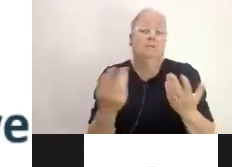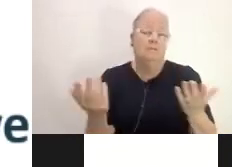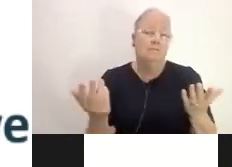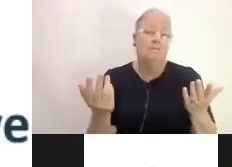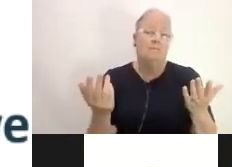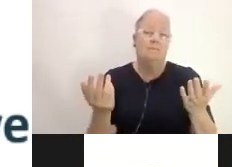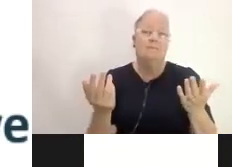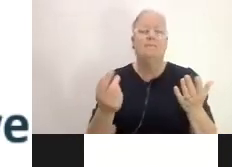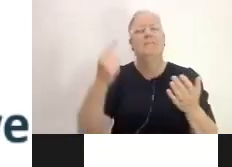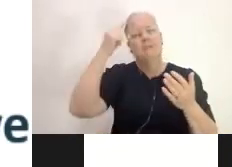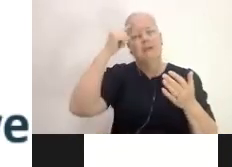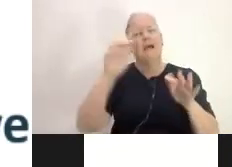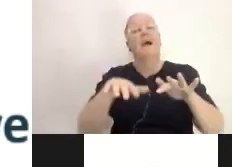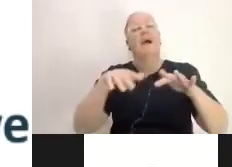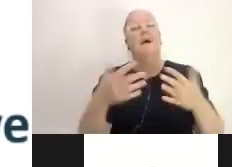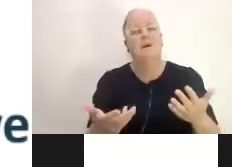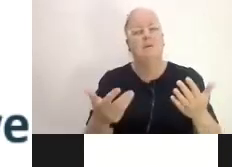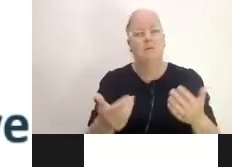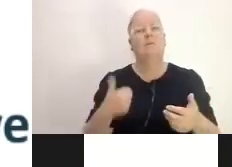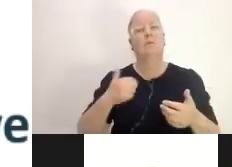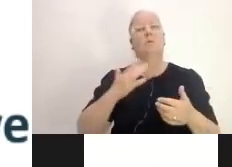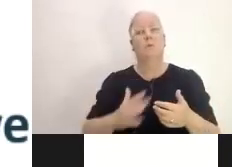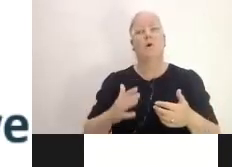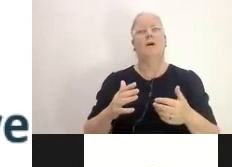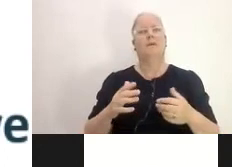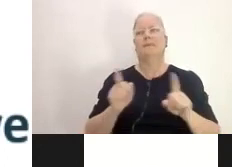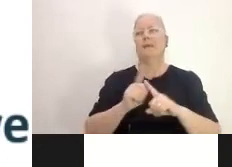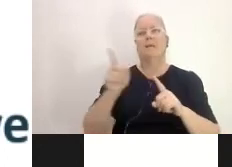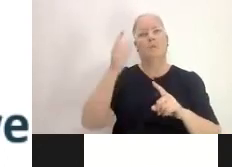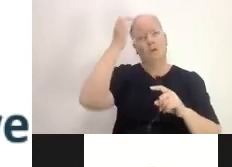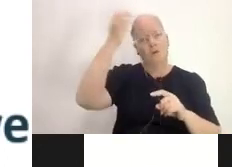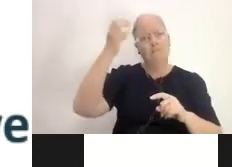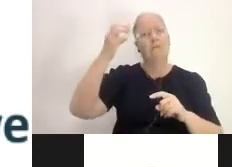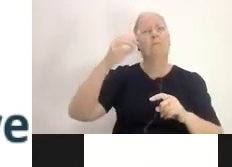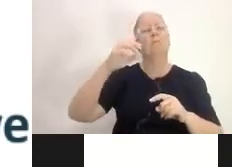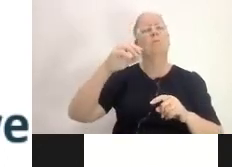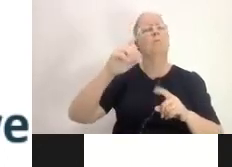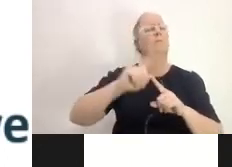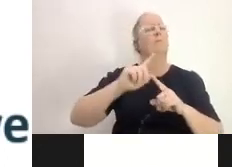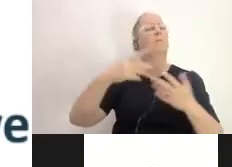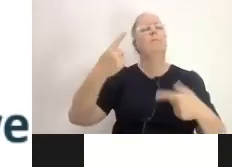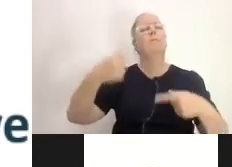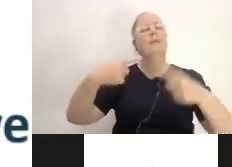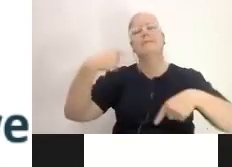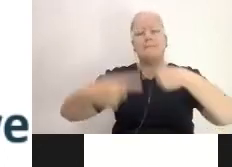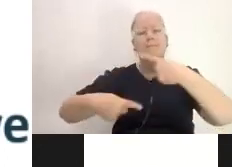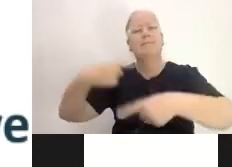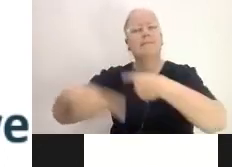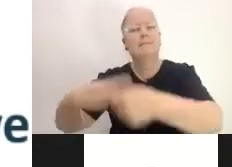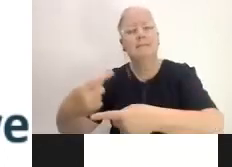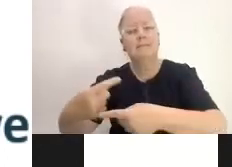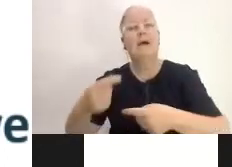how we maintain the political momentum, lesson learned from COVID-19, not only invest in COVID-19